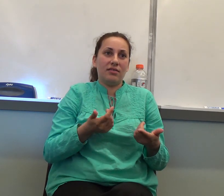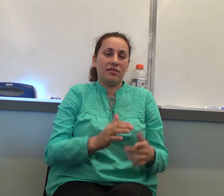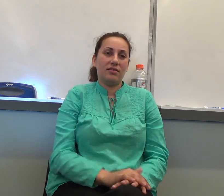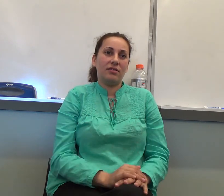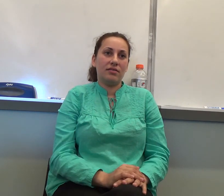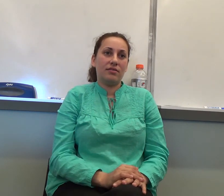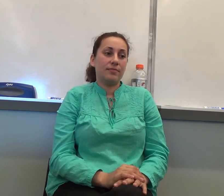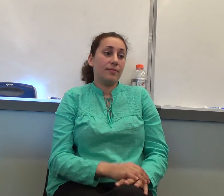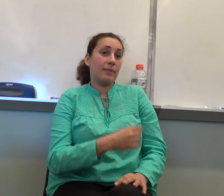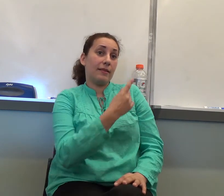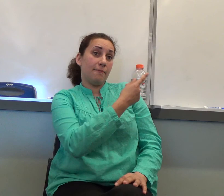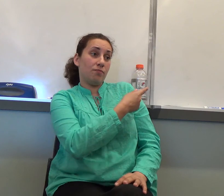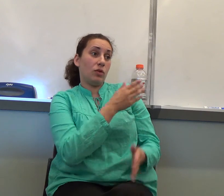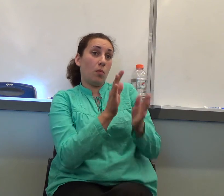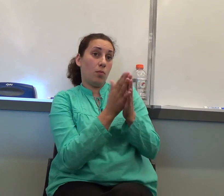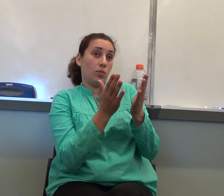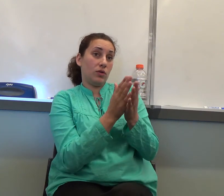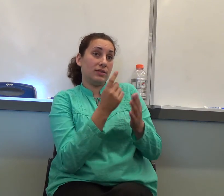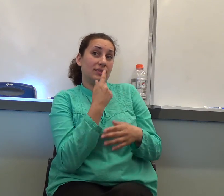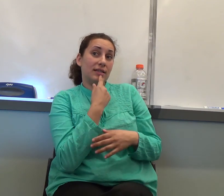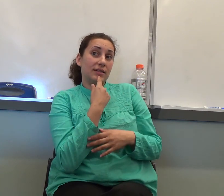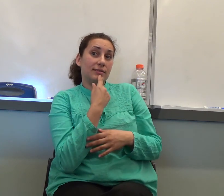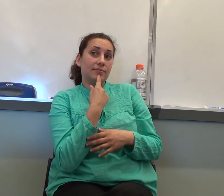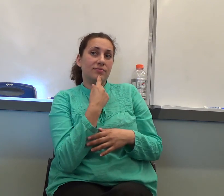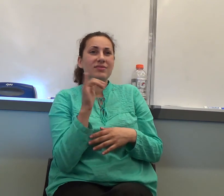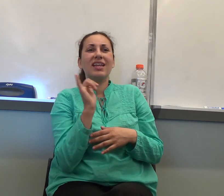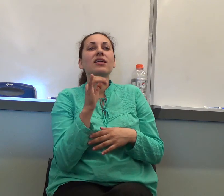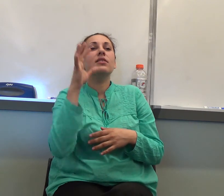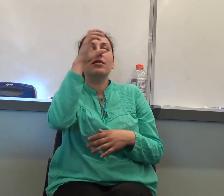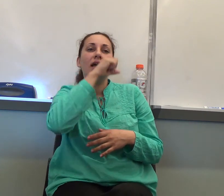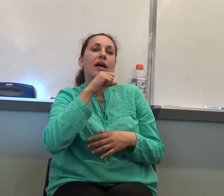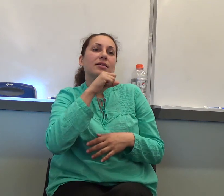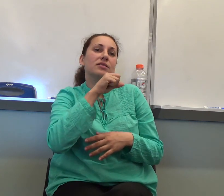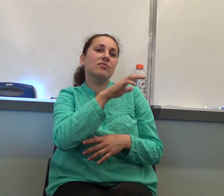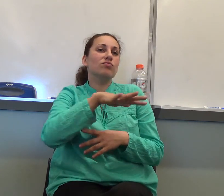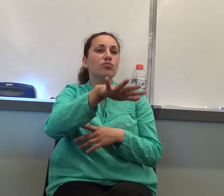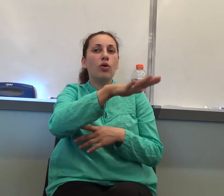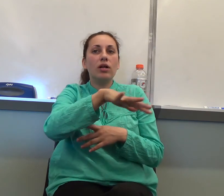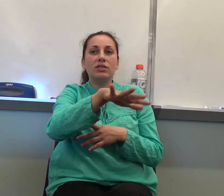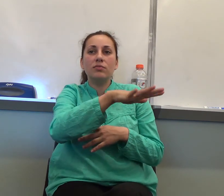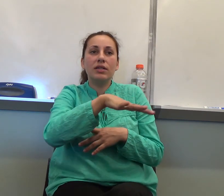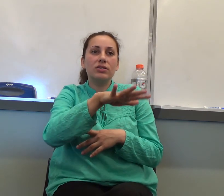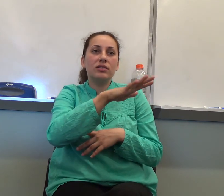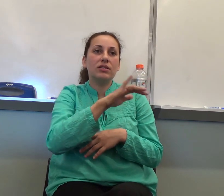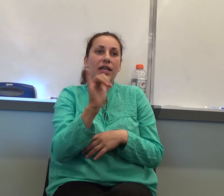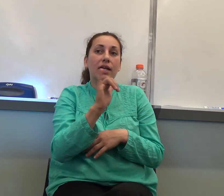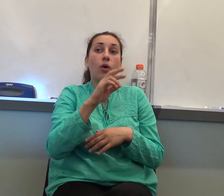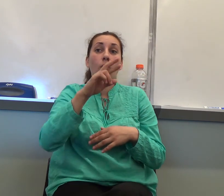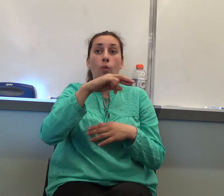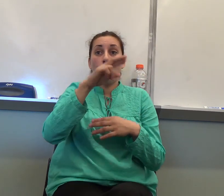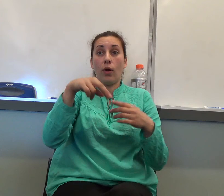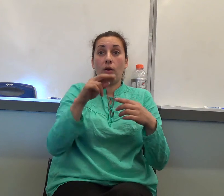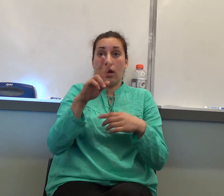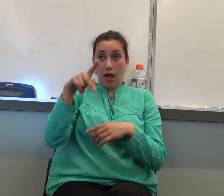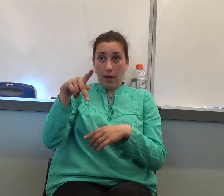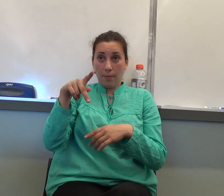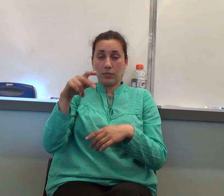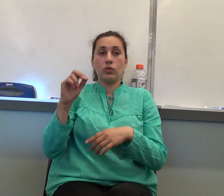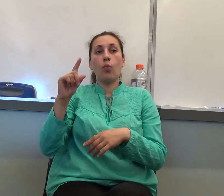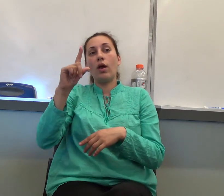they say is, all right, just make an approximation. Round this to the 100th position. Now, if we rounded this to the 100th position, really what